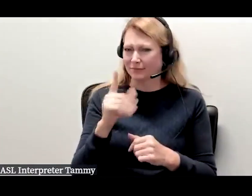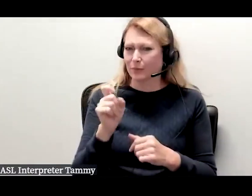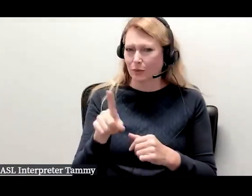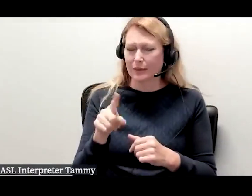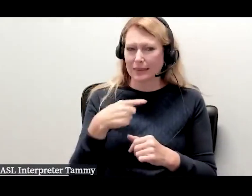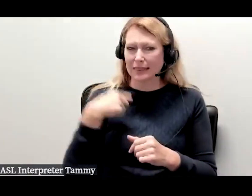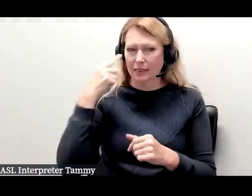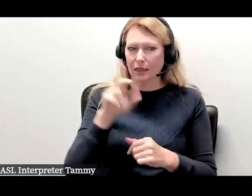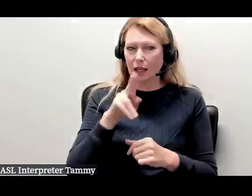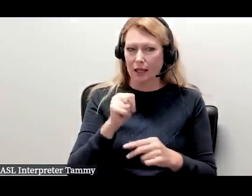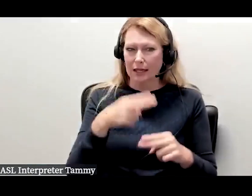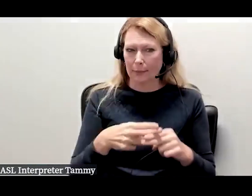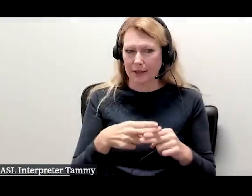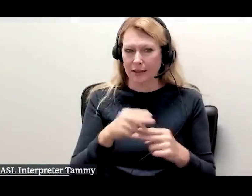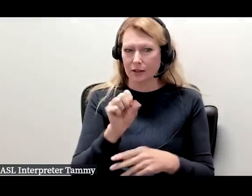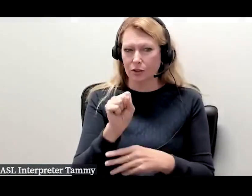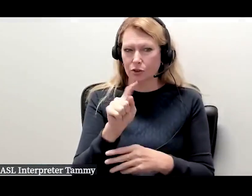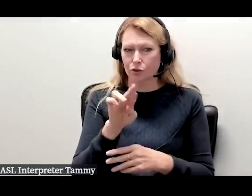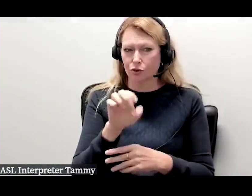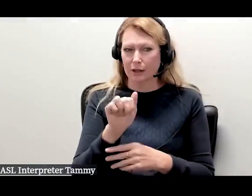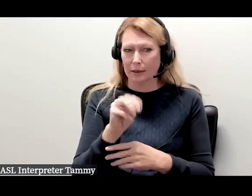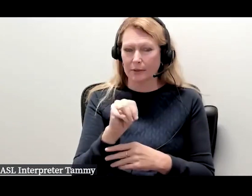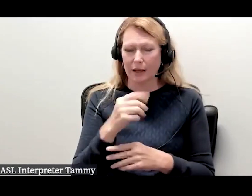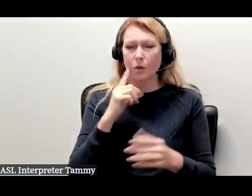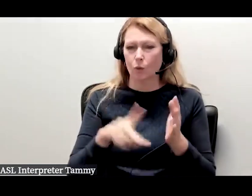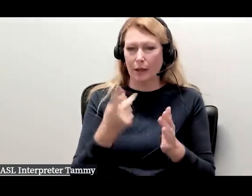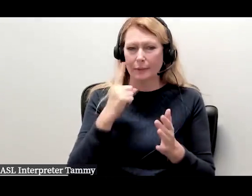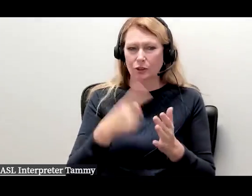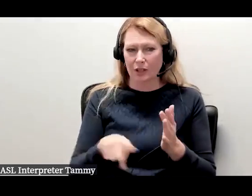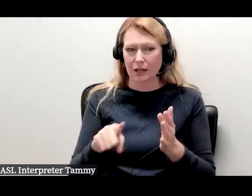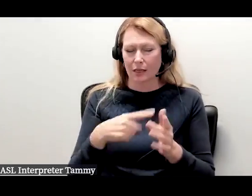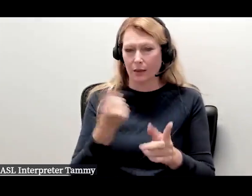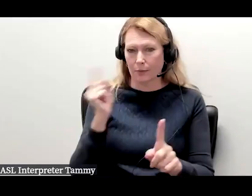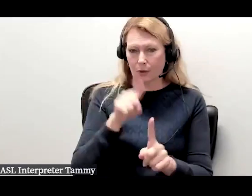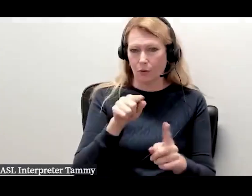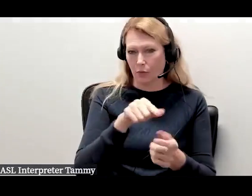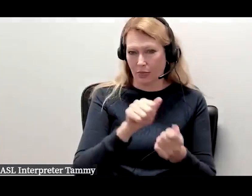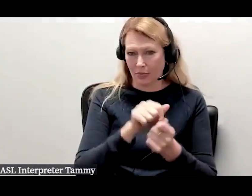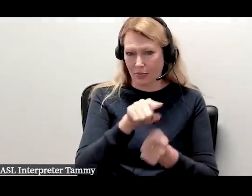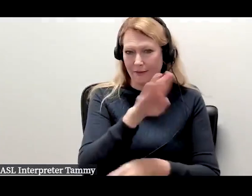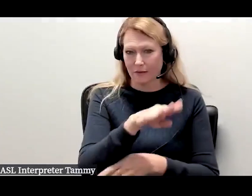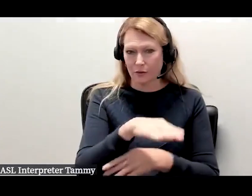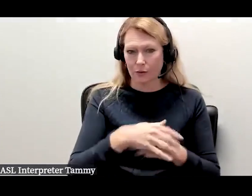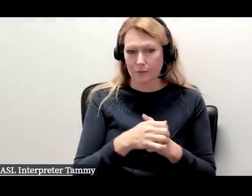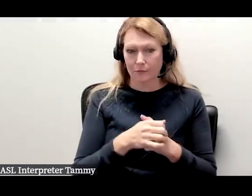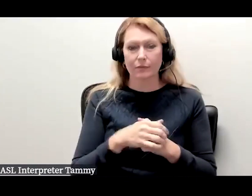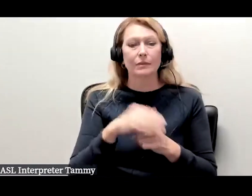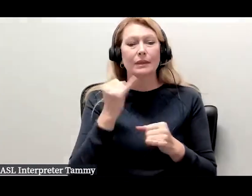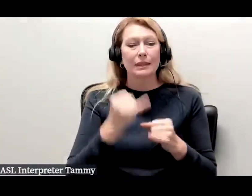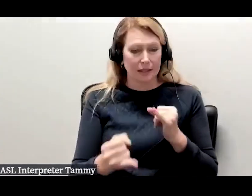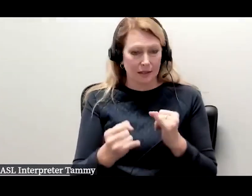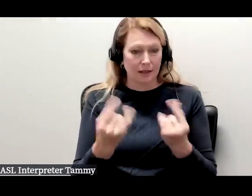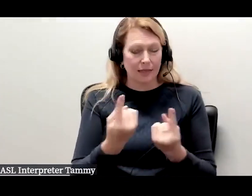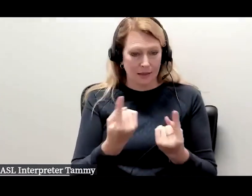an unnamed stream. Let me double check that, and I'll circle back with you this afternoon. Okay. And last thing on that would